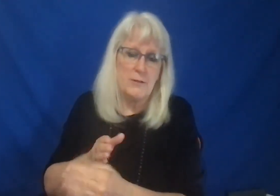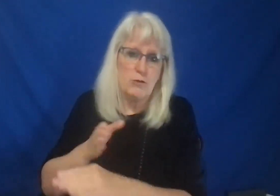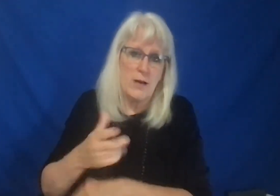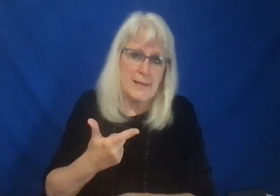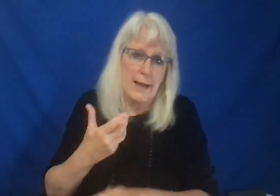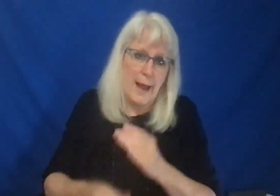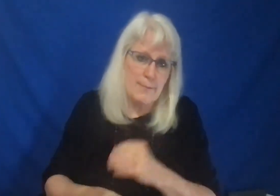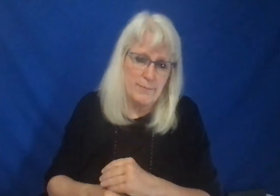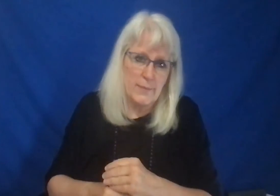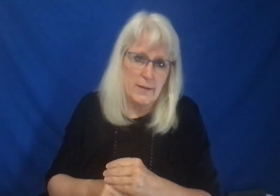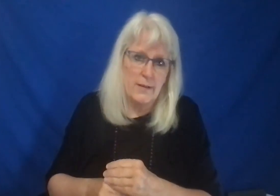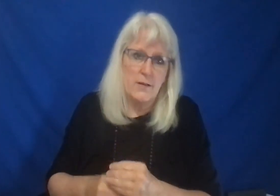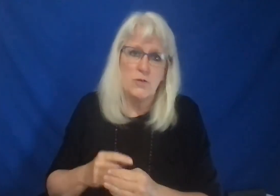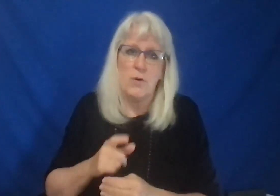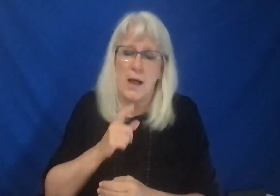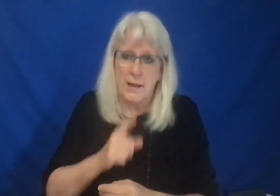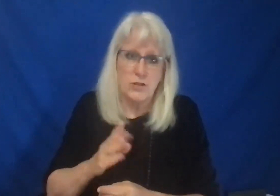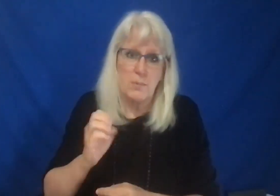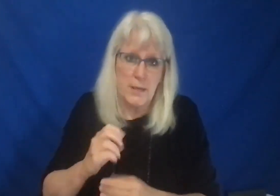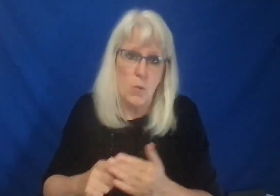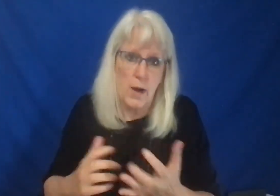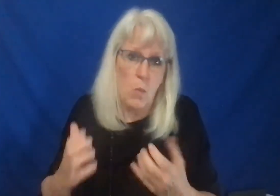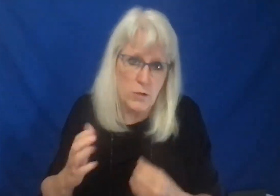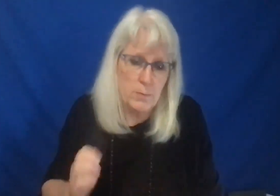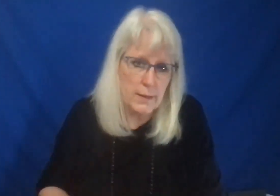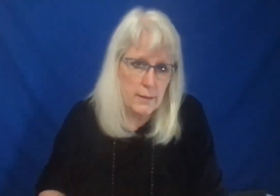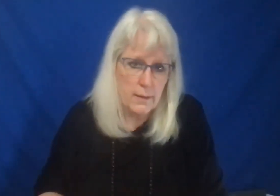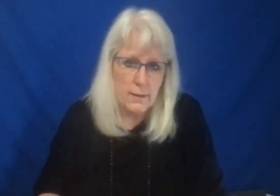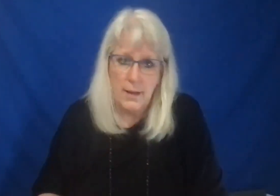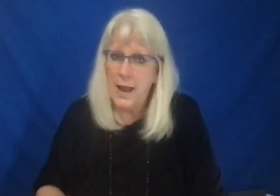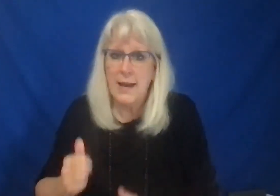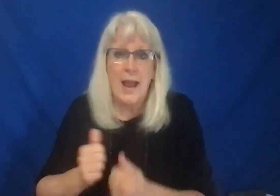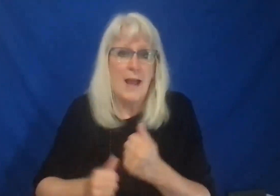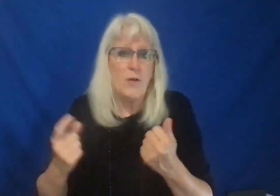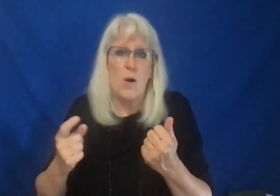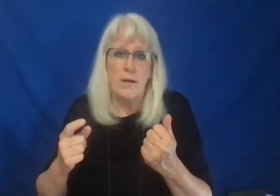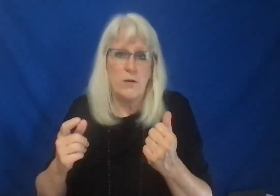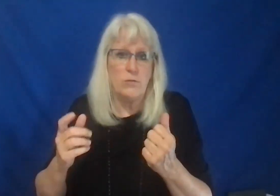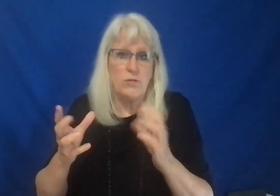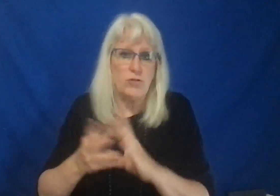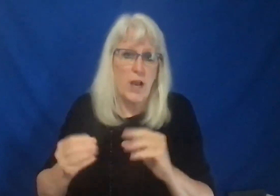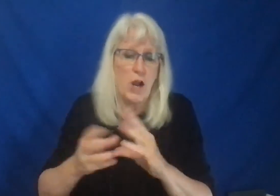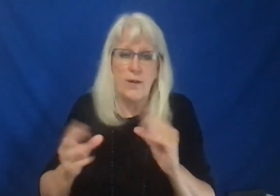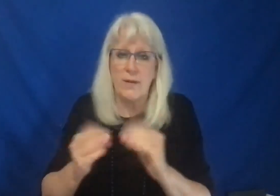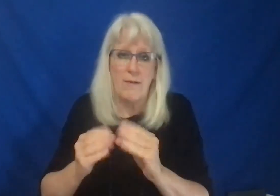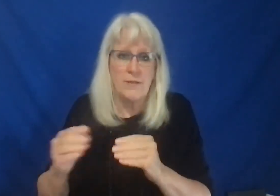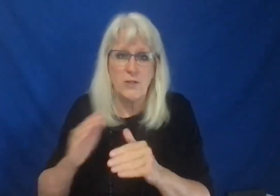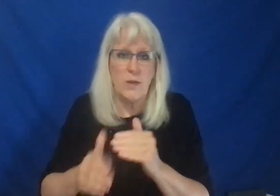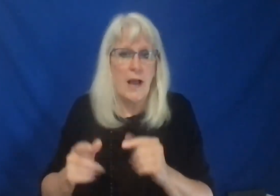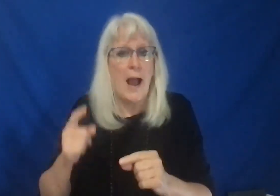And by being in this conference today and hearing everyone who's spoken over the weekend, I really hear that to which I aspire. And I'm just so honored